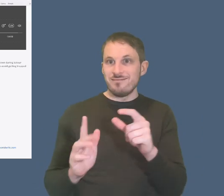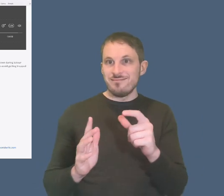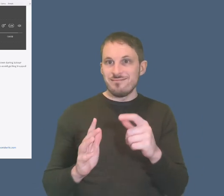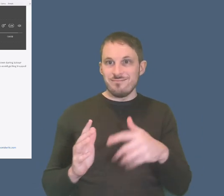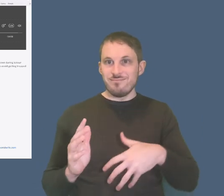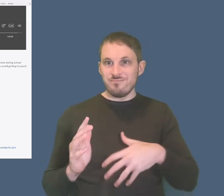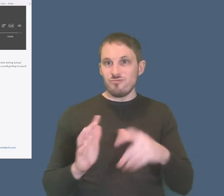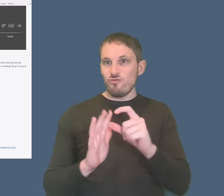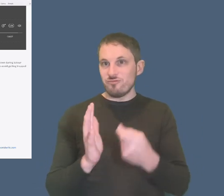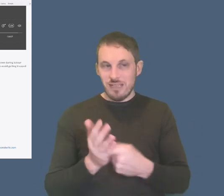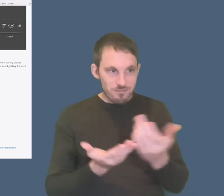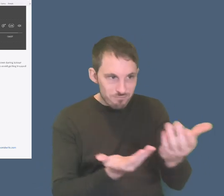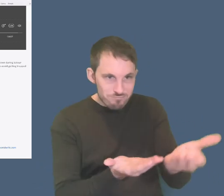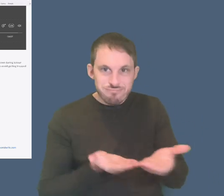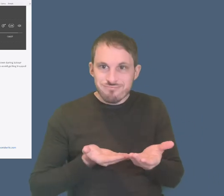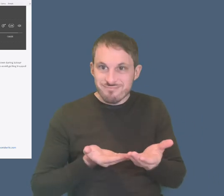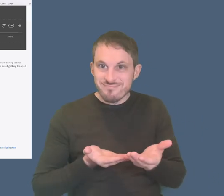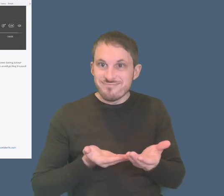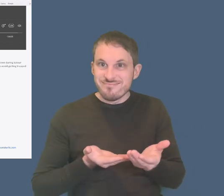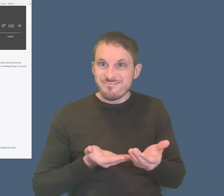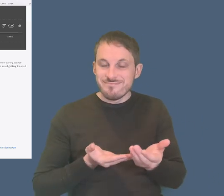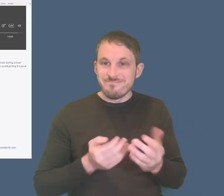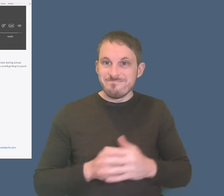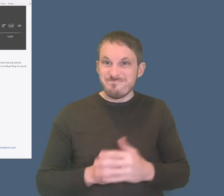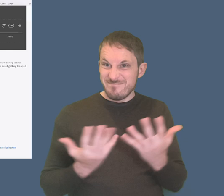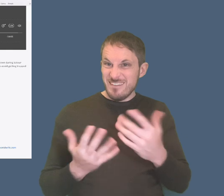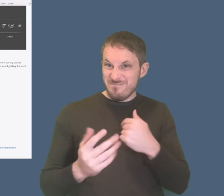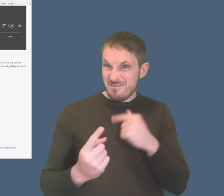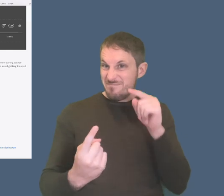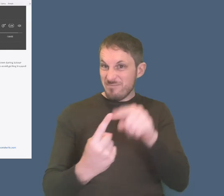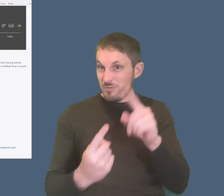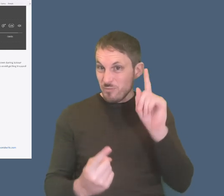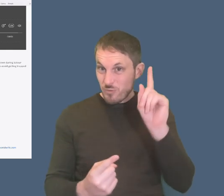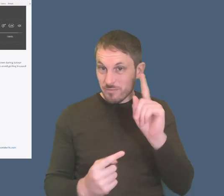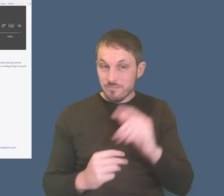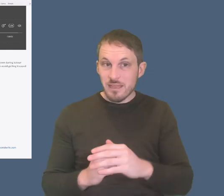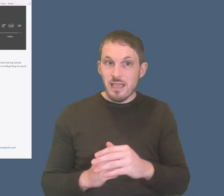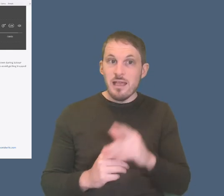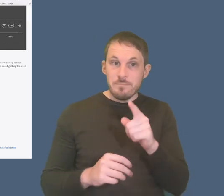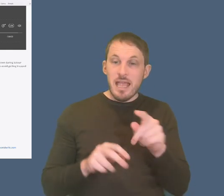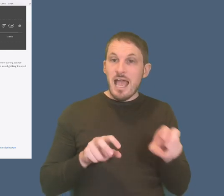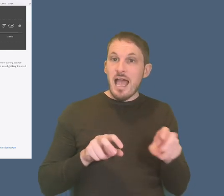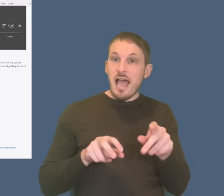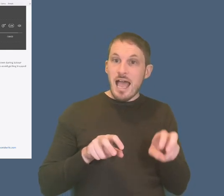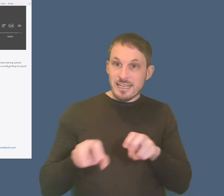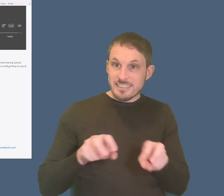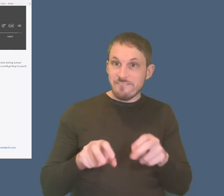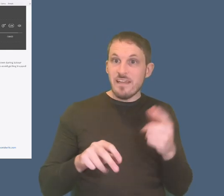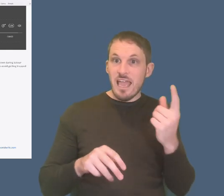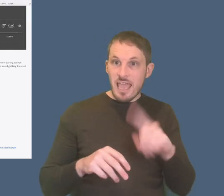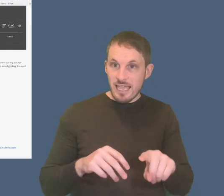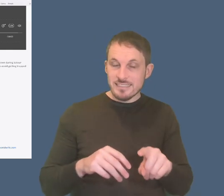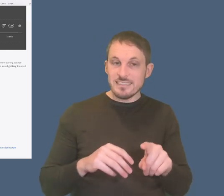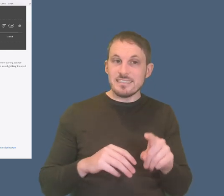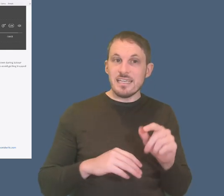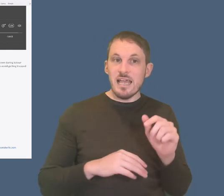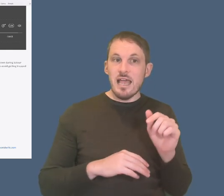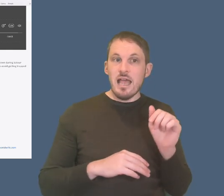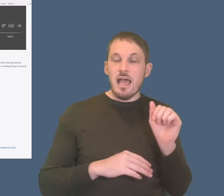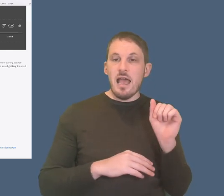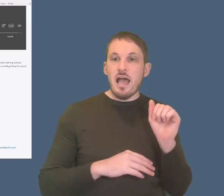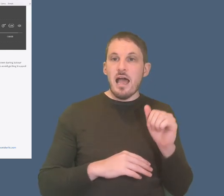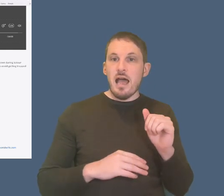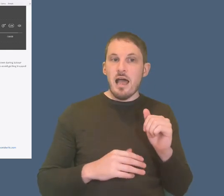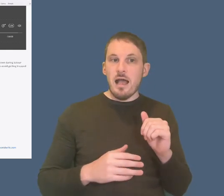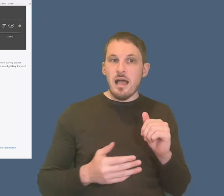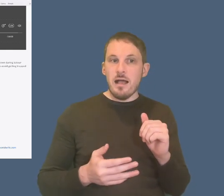my take-home message is active and upright. So why am I saying this? Why be off the